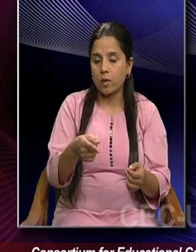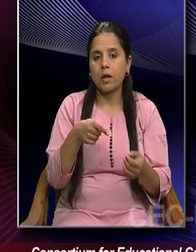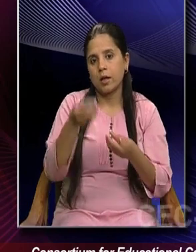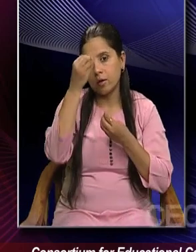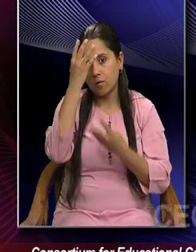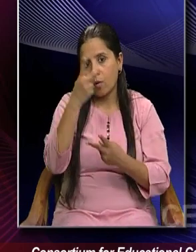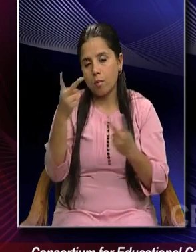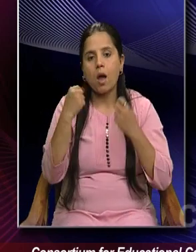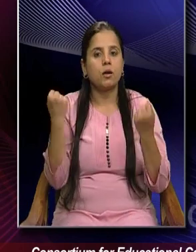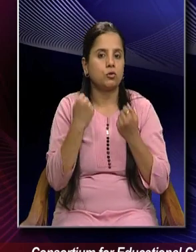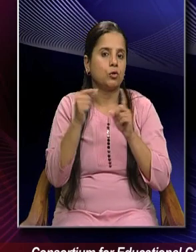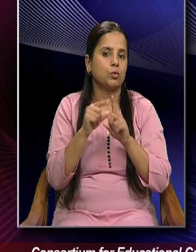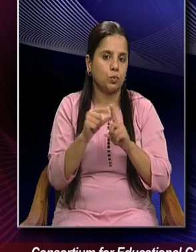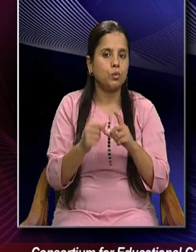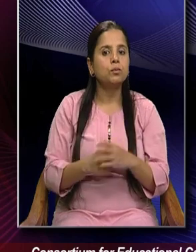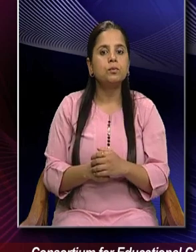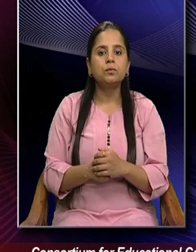informed action.